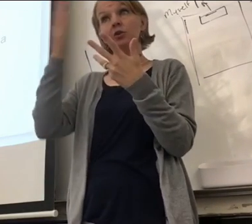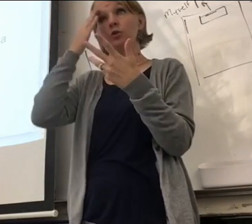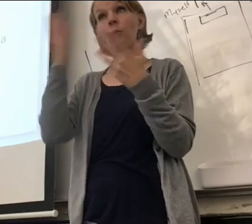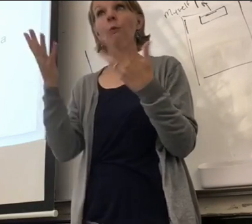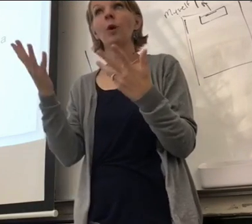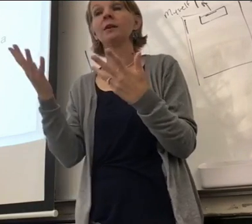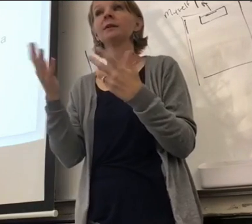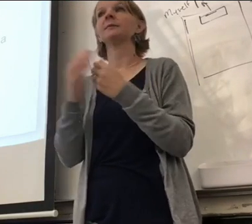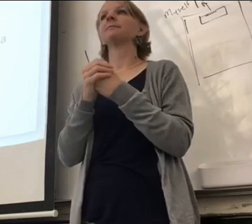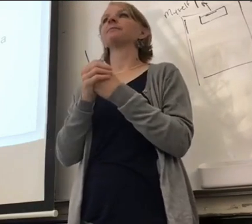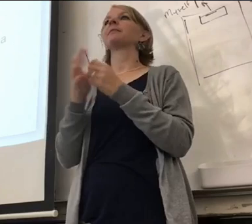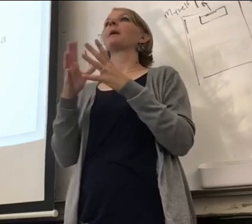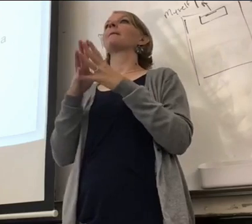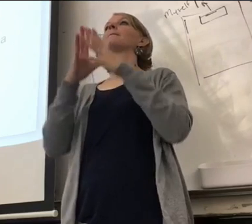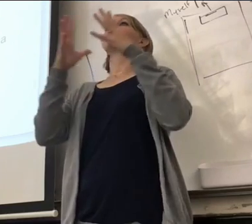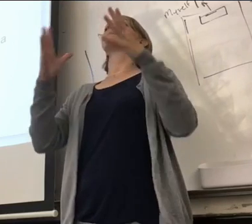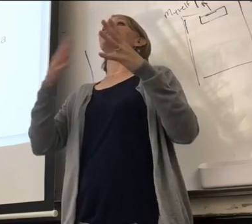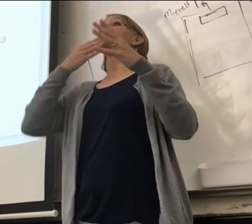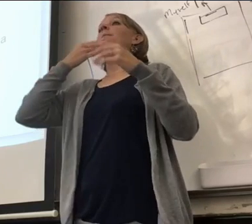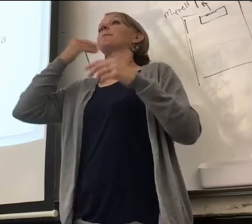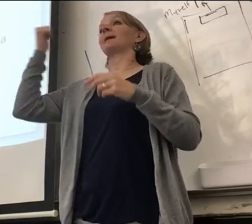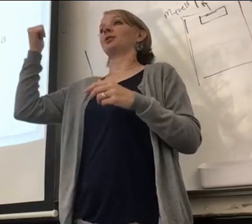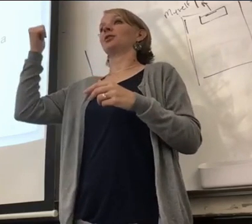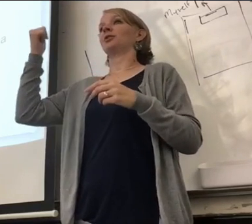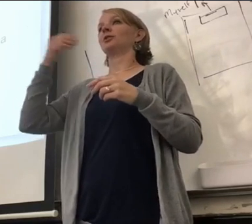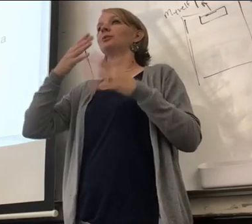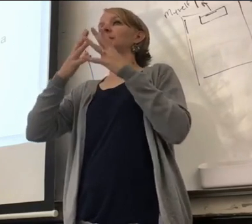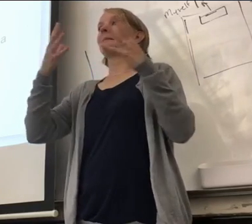it was much better